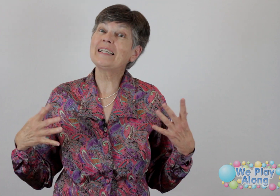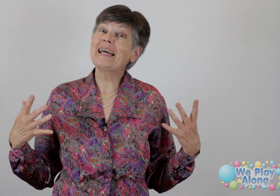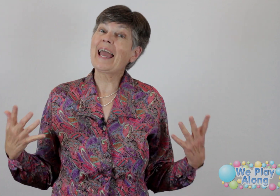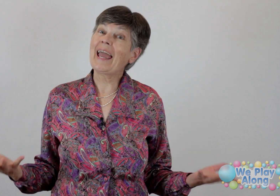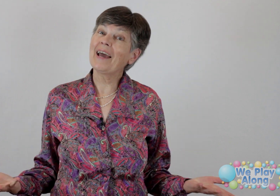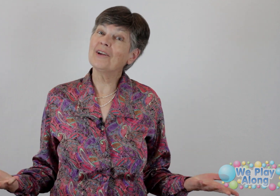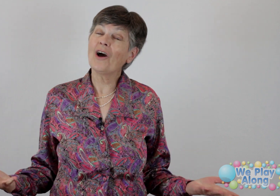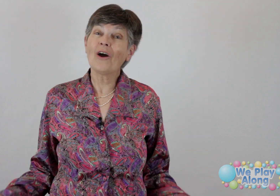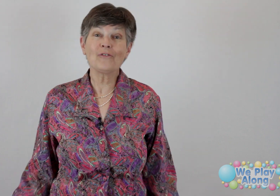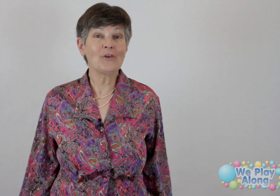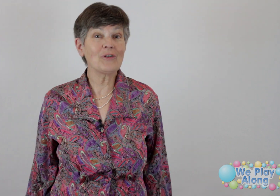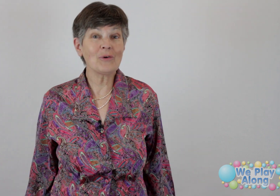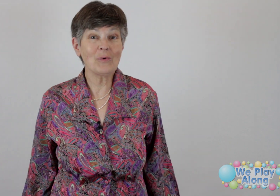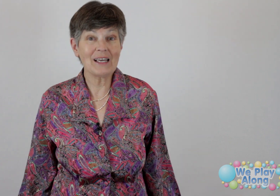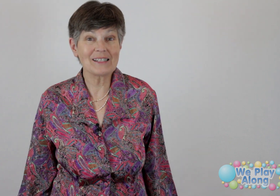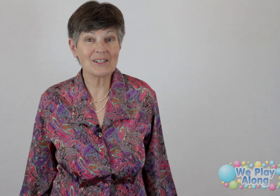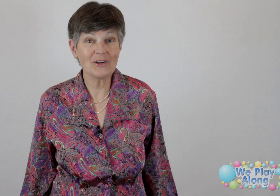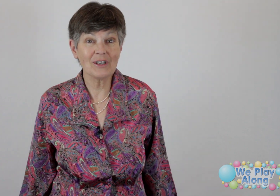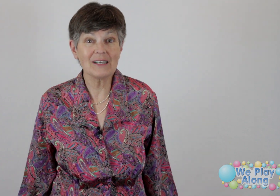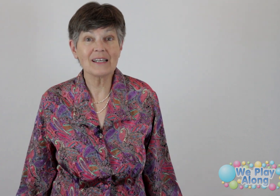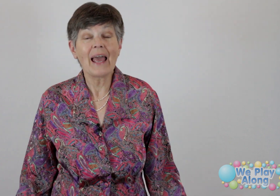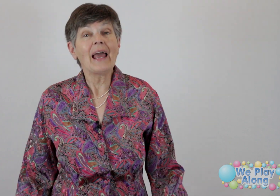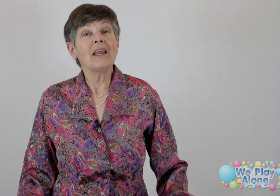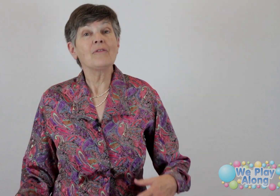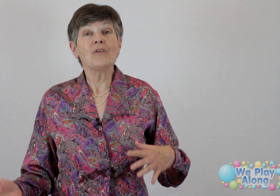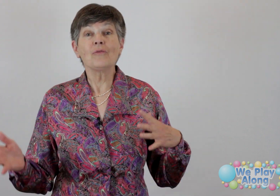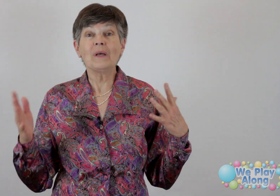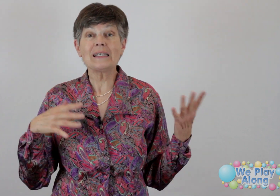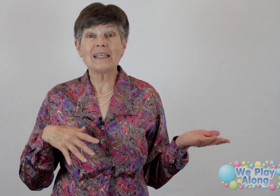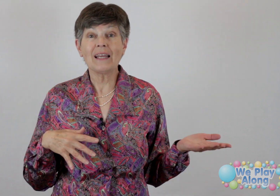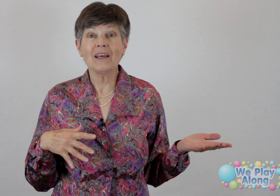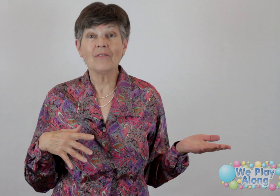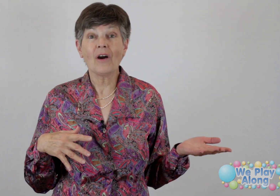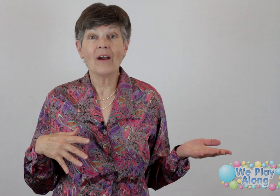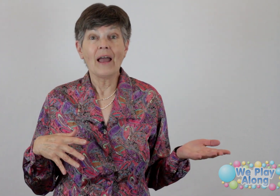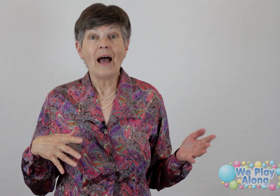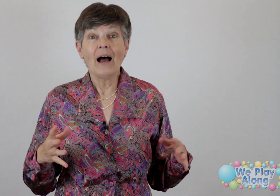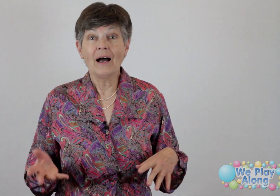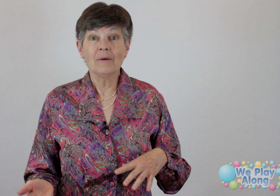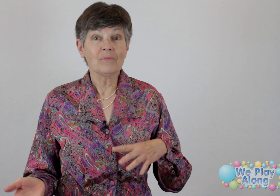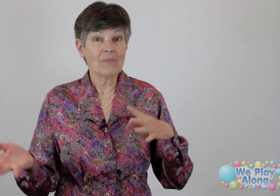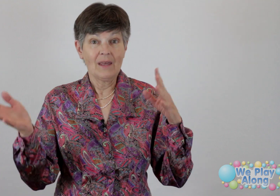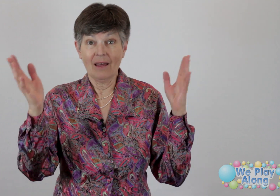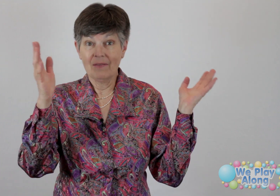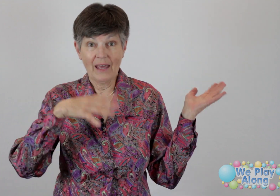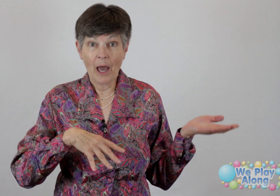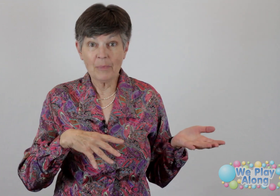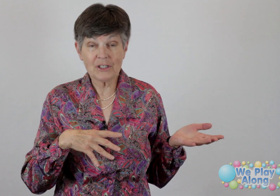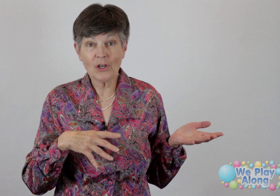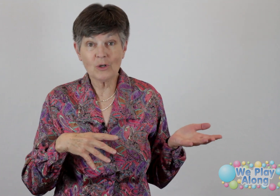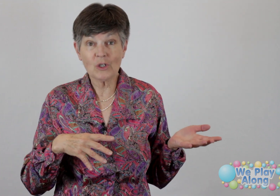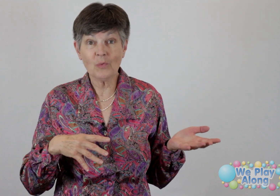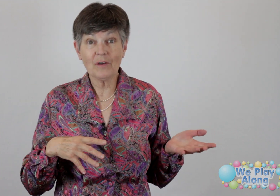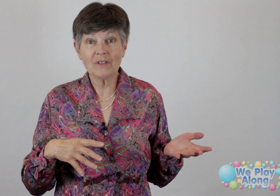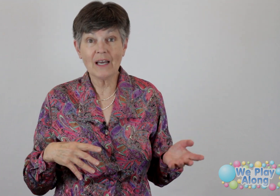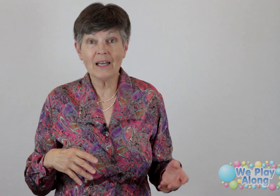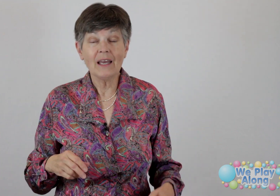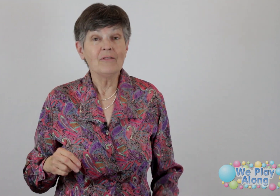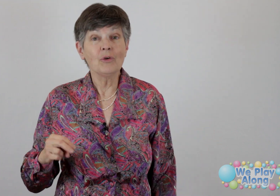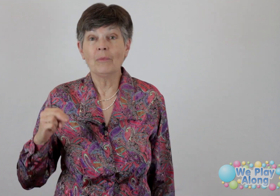to end our Food of the Week series. Now, if you've missed any of our the episodes that we've done, if you